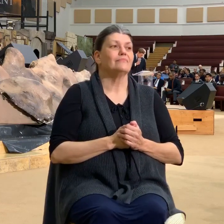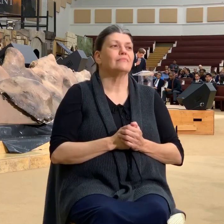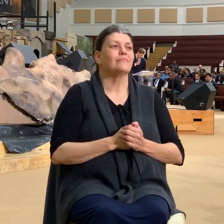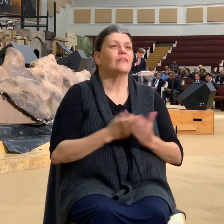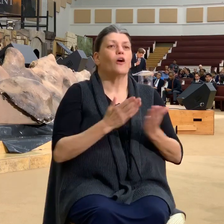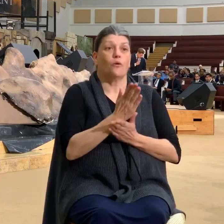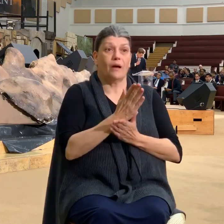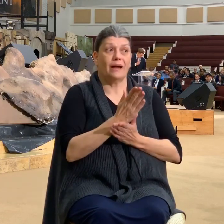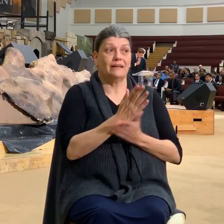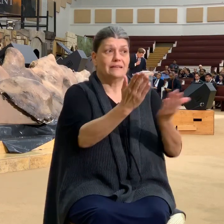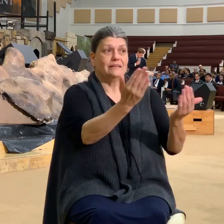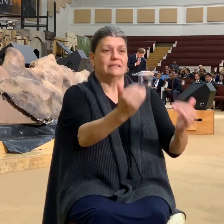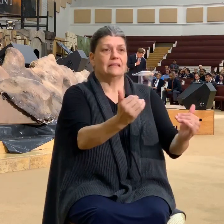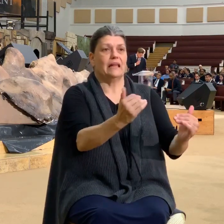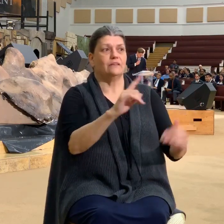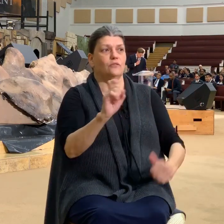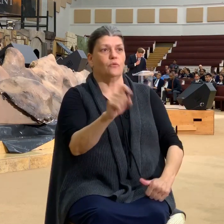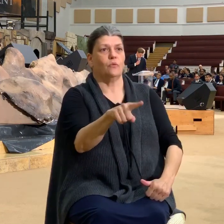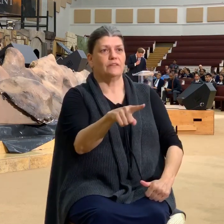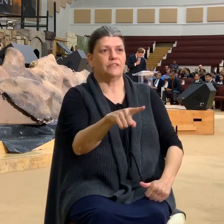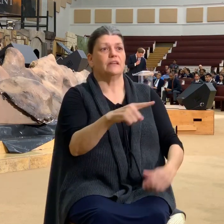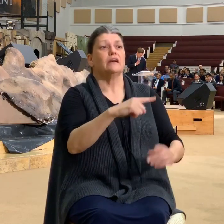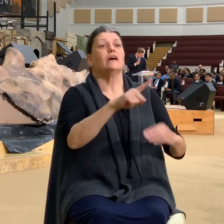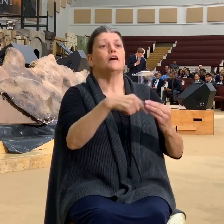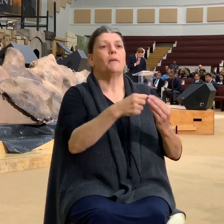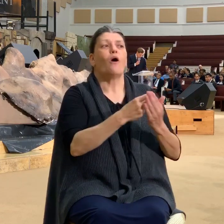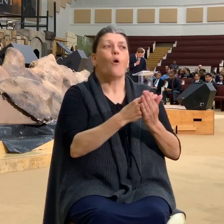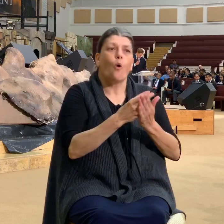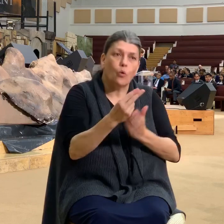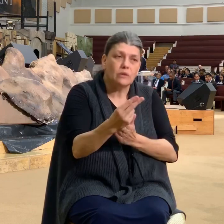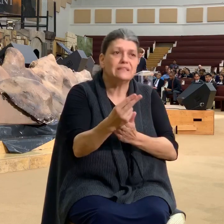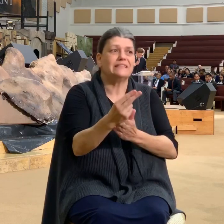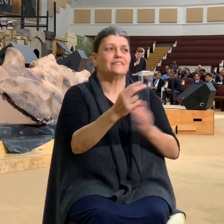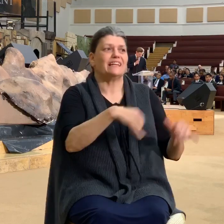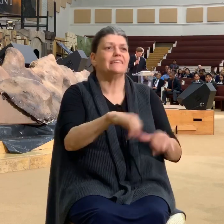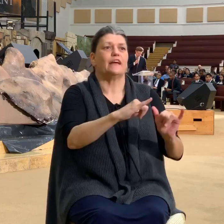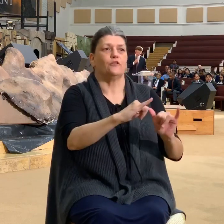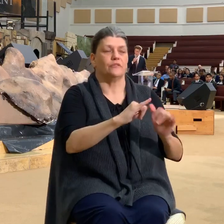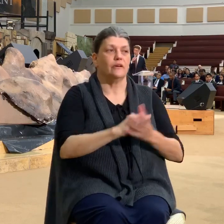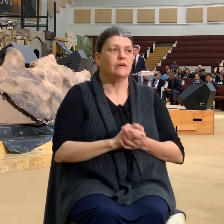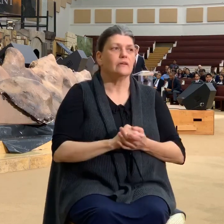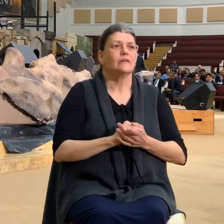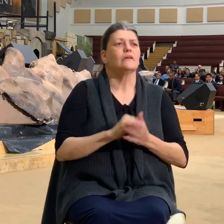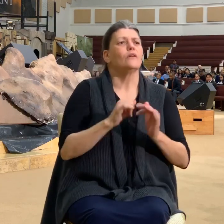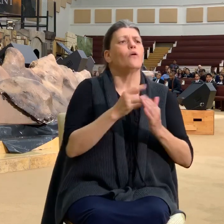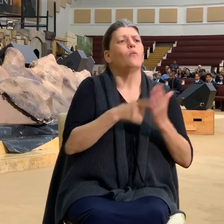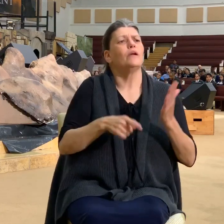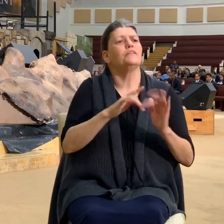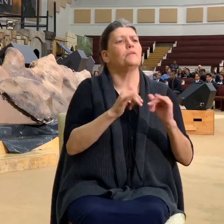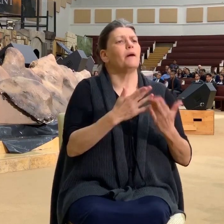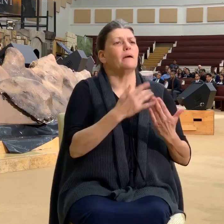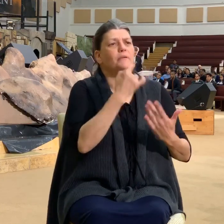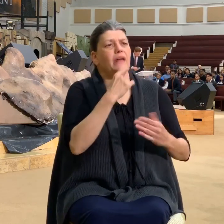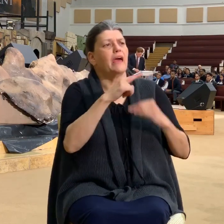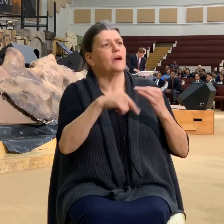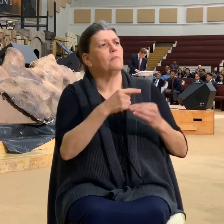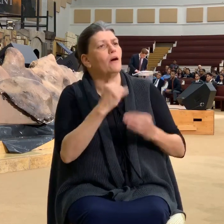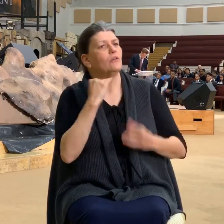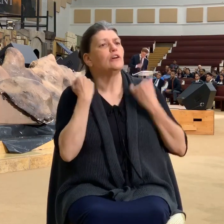All right, this question is related to holiness or standards of holiness. The question is, what does the Bible say about jewelry? This is for Brother